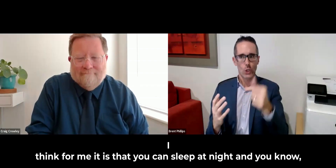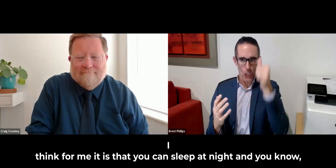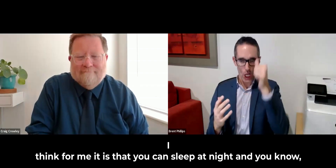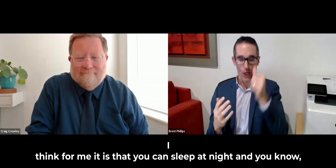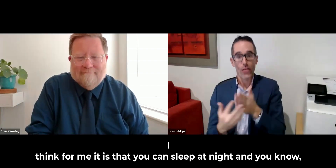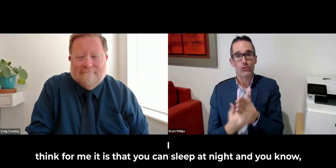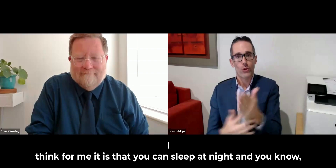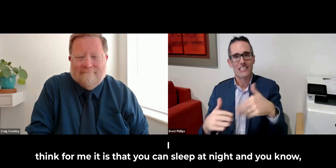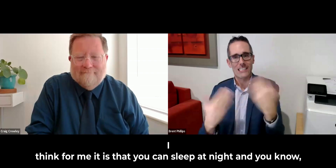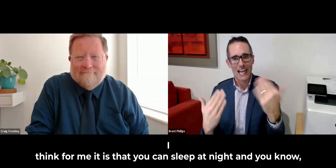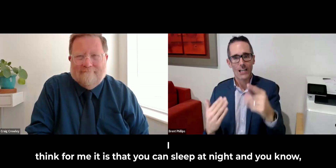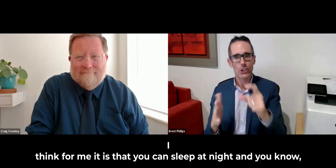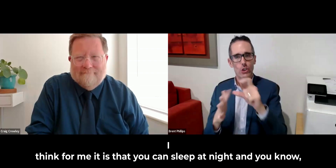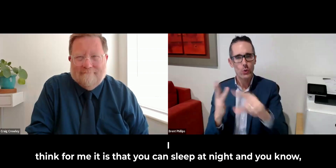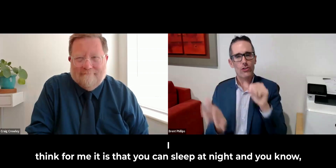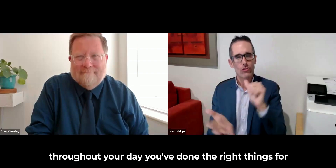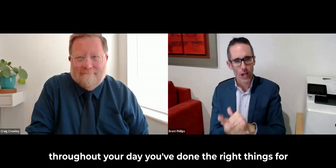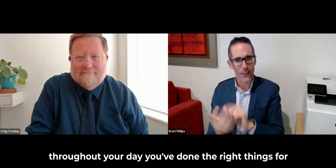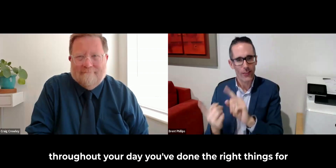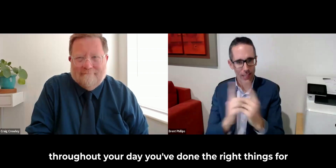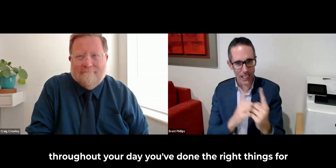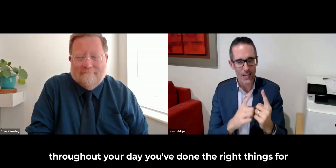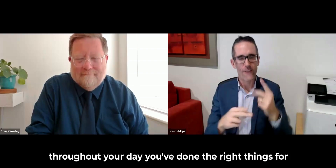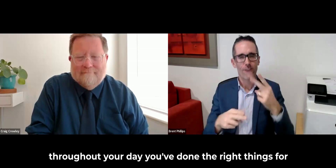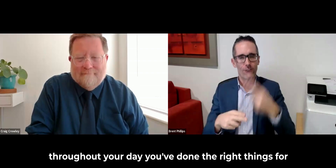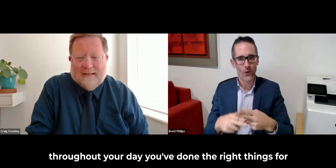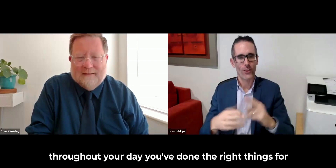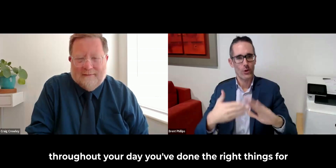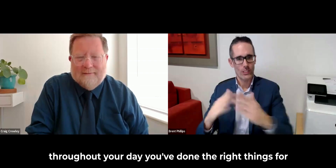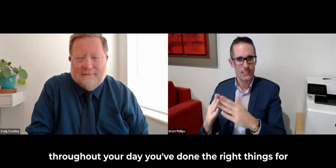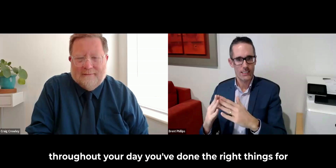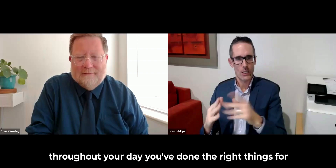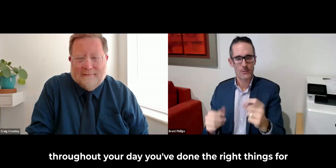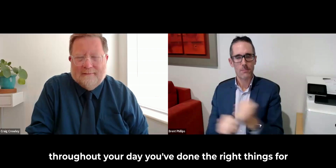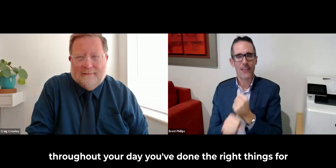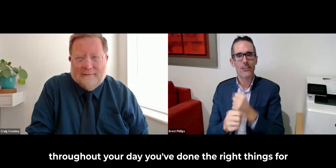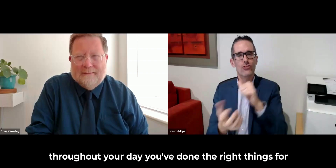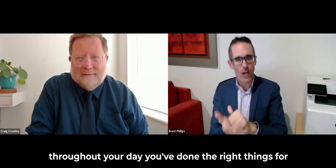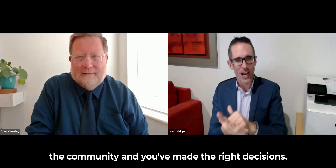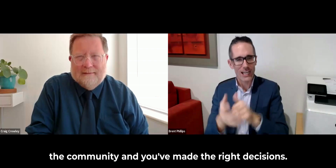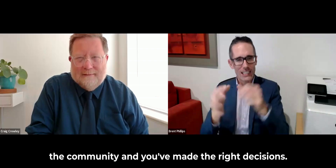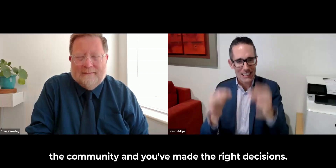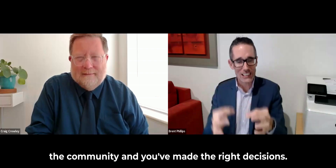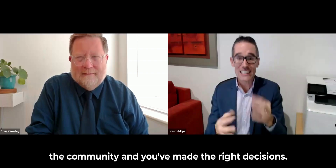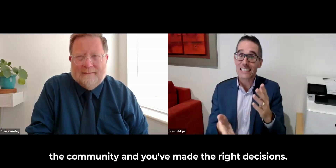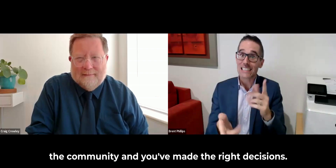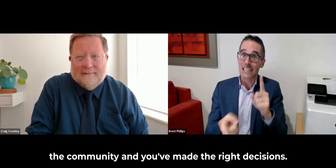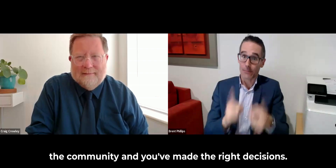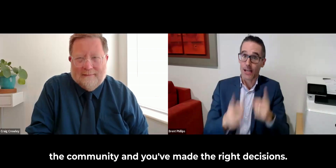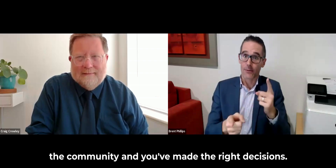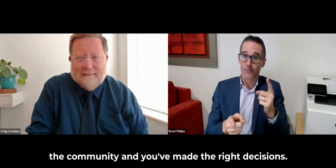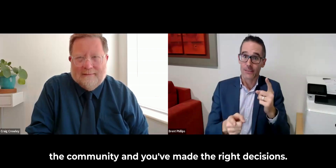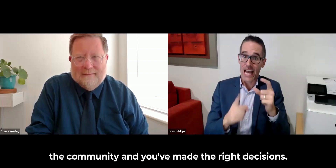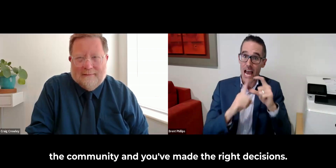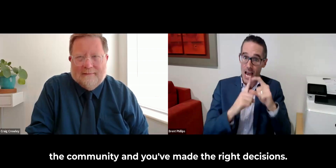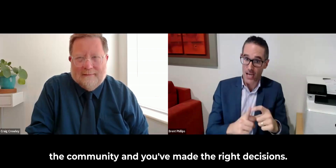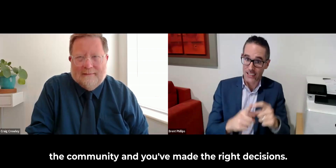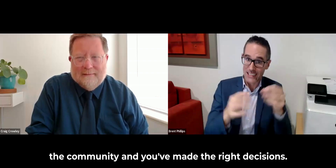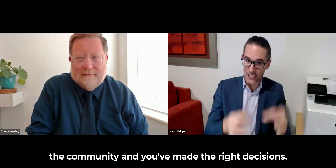night and you know throughout your day you've done the right things for the community and you've made the right decisions.